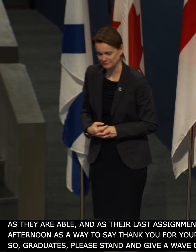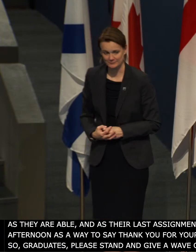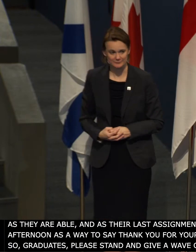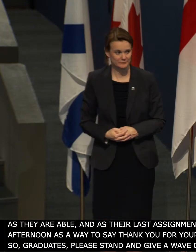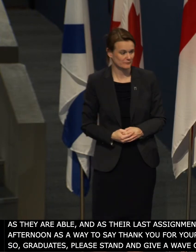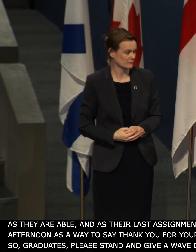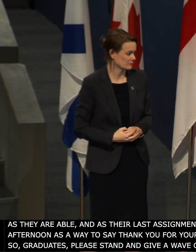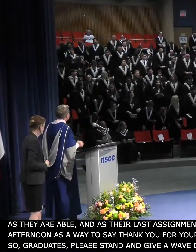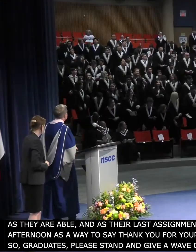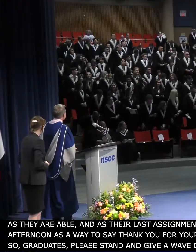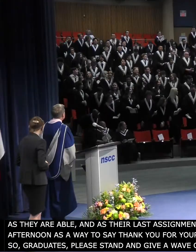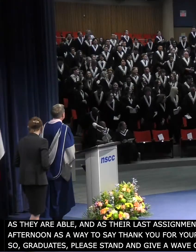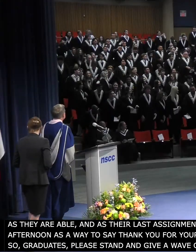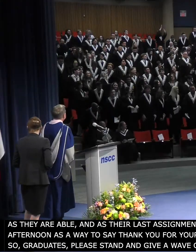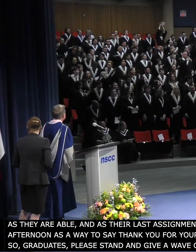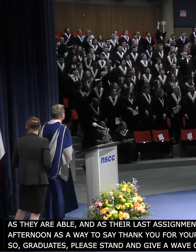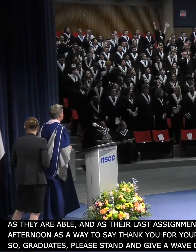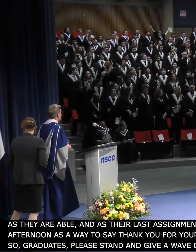audience.